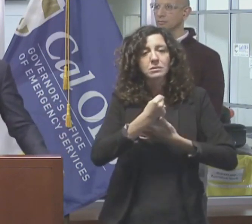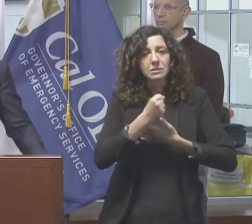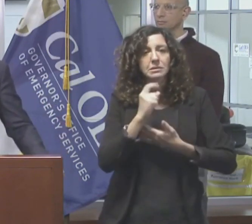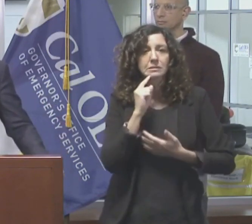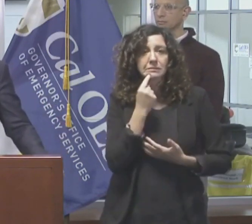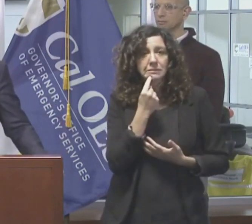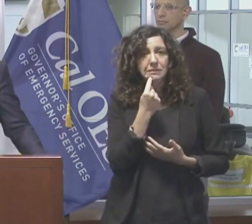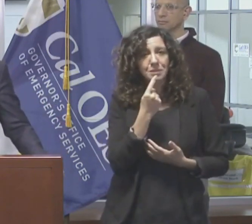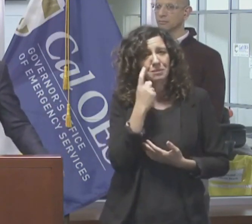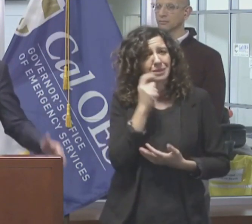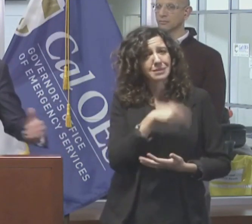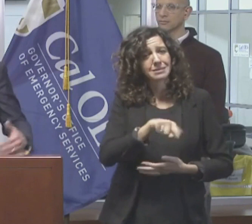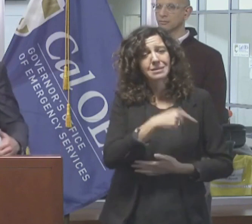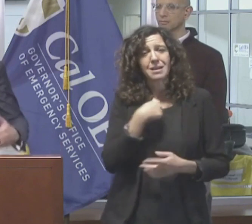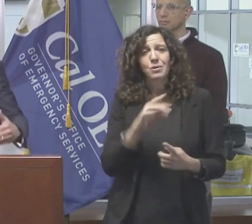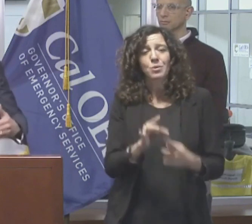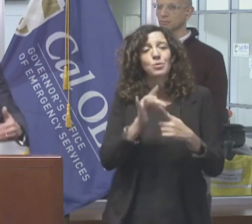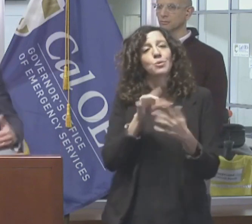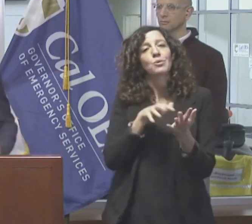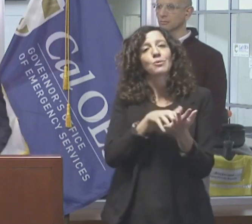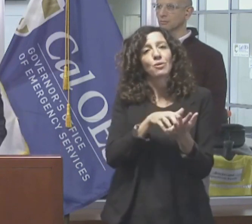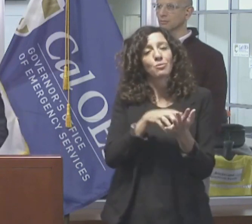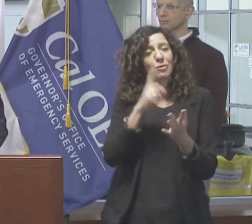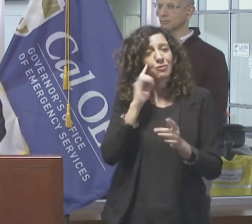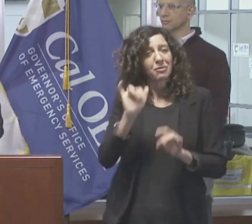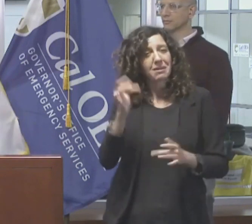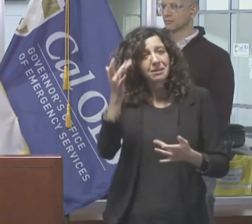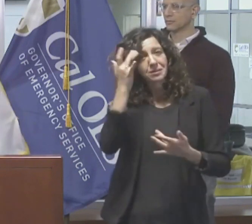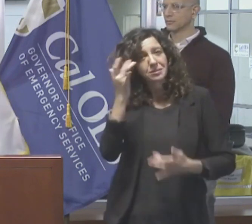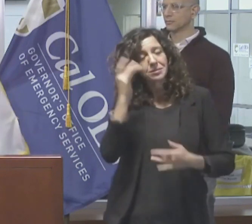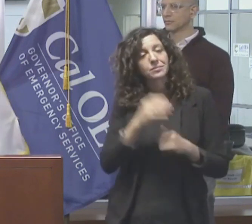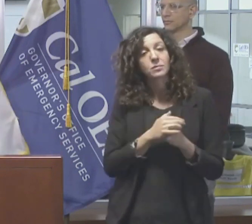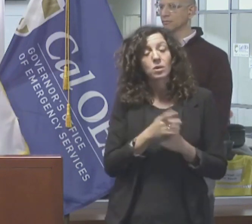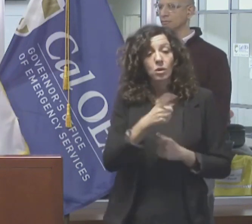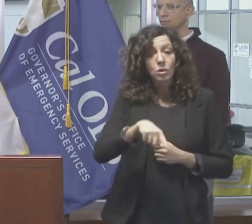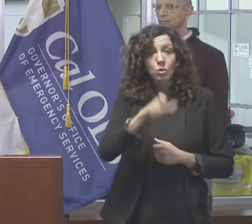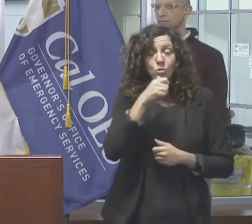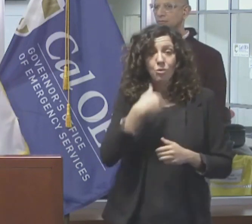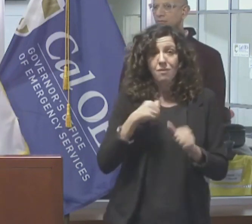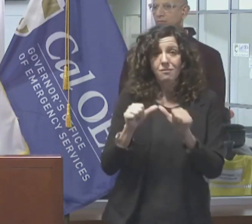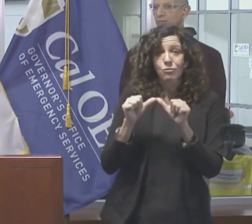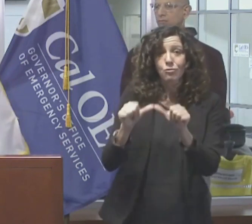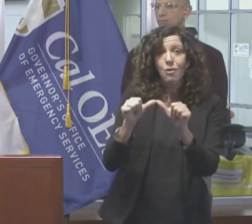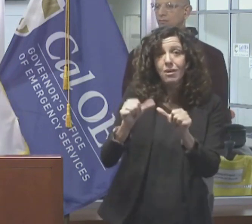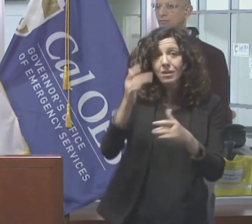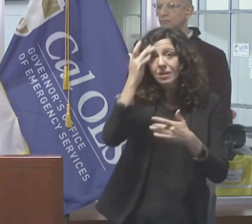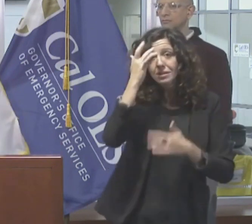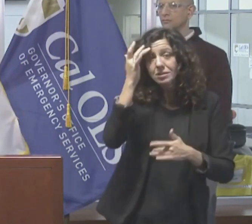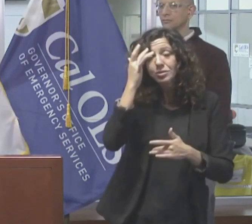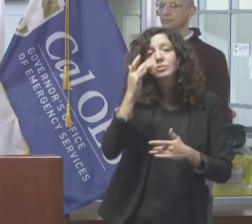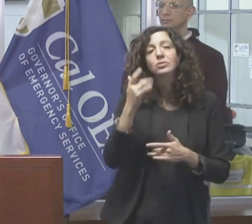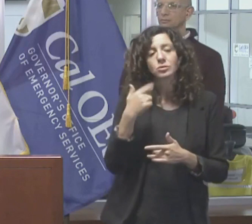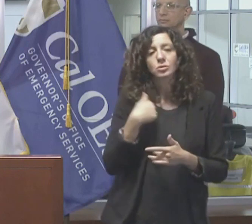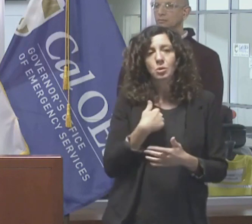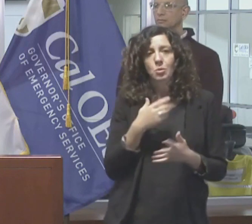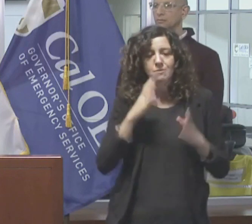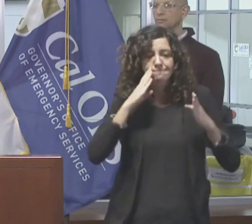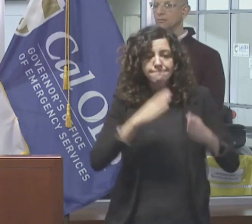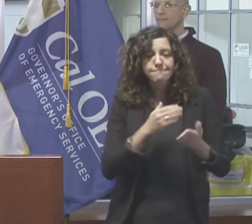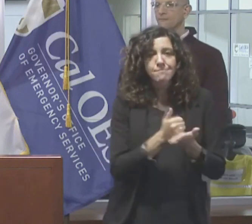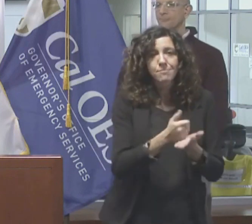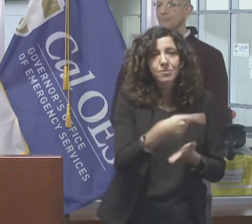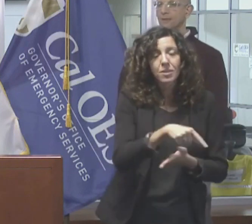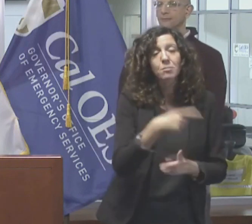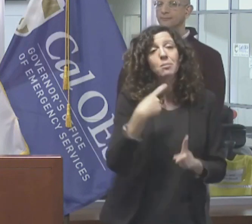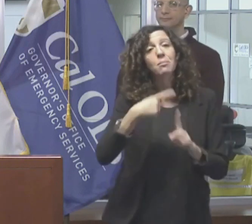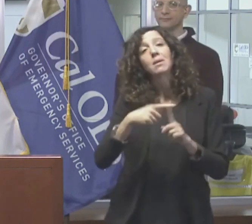to this virus. We also are prioritizing those with chronic conditions and prioritizing our homeless. And it's in those